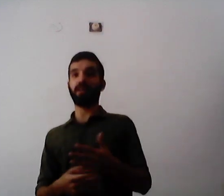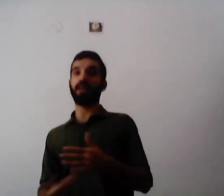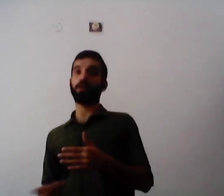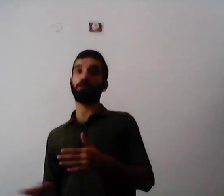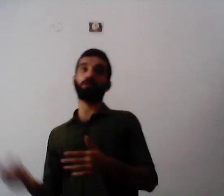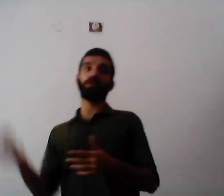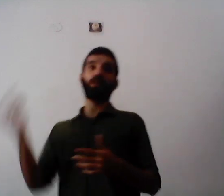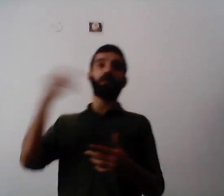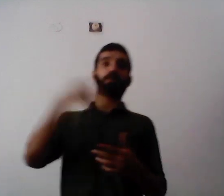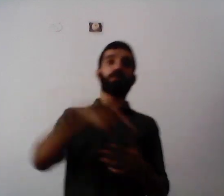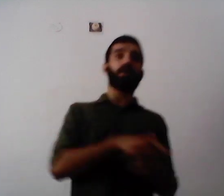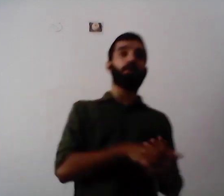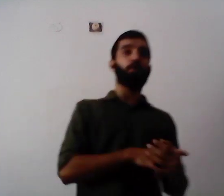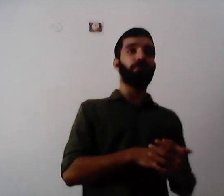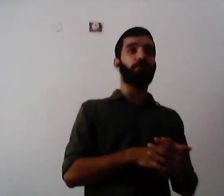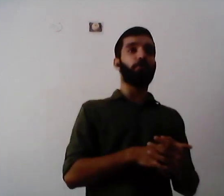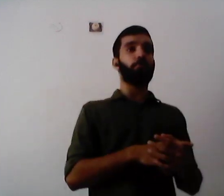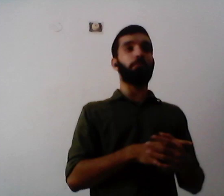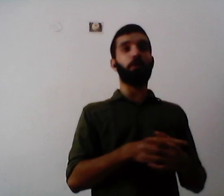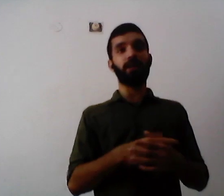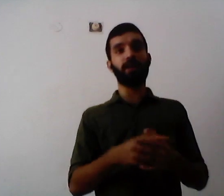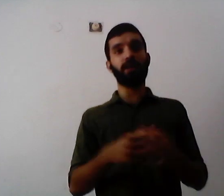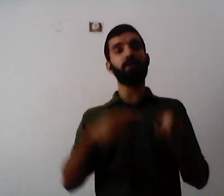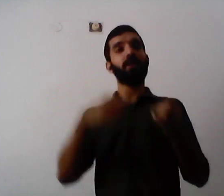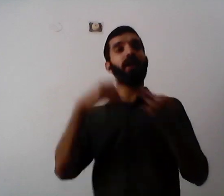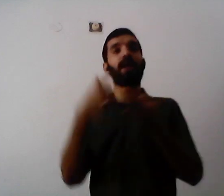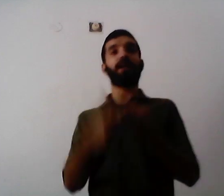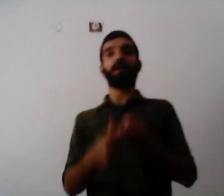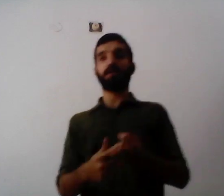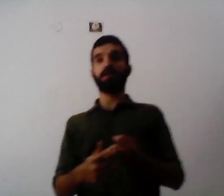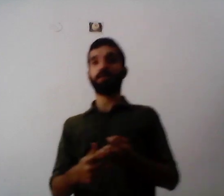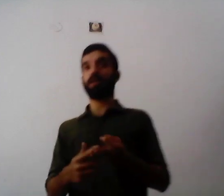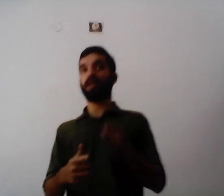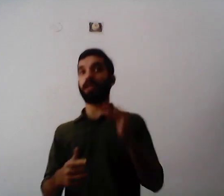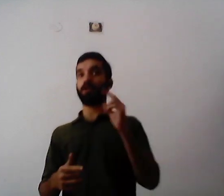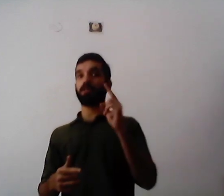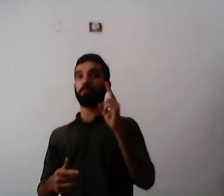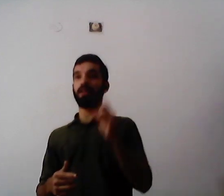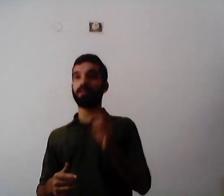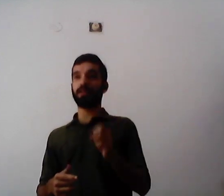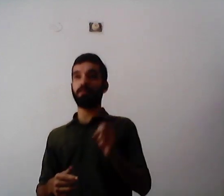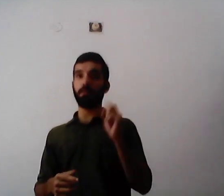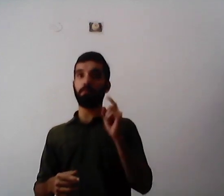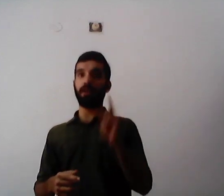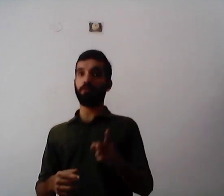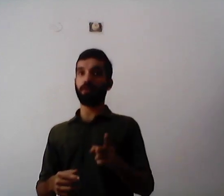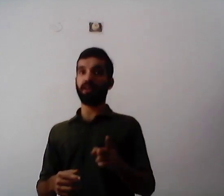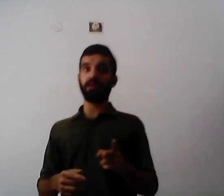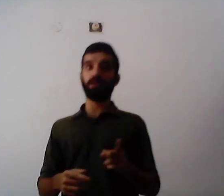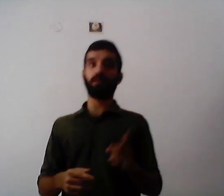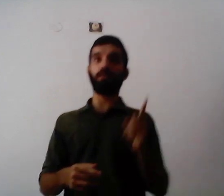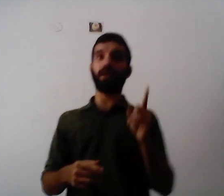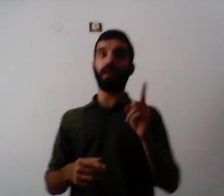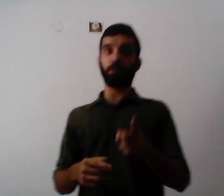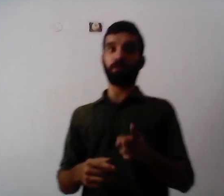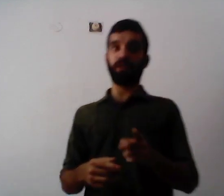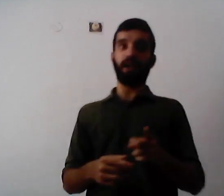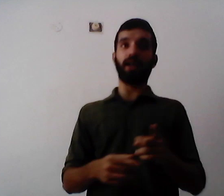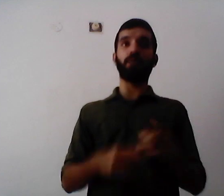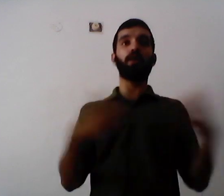and you started going for mountaineering, and as a result, like, you experienced a very painful condition called anoxia. And why is